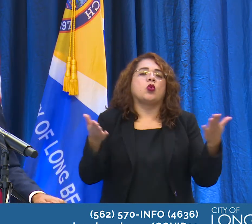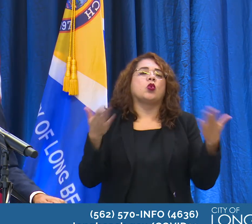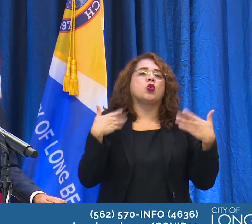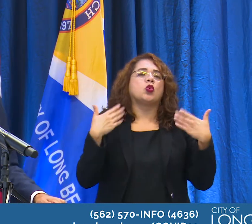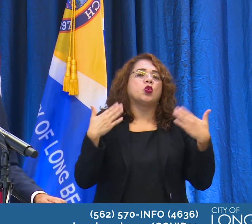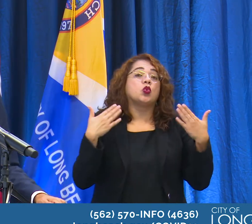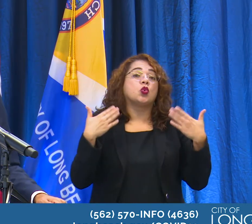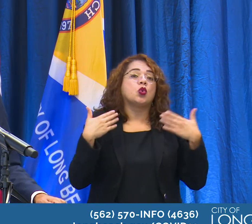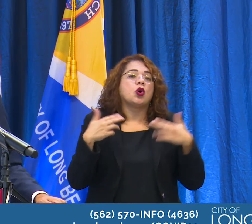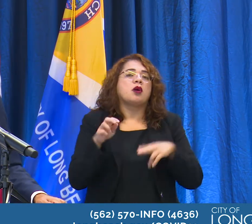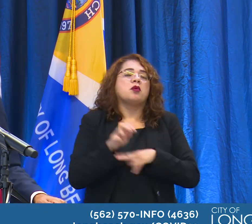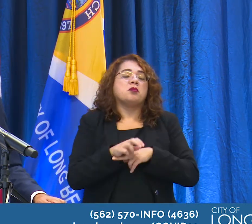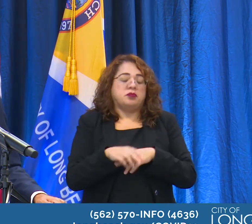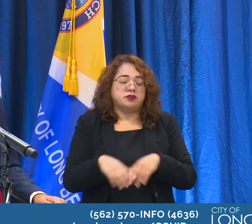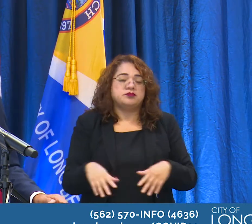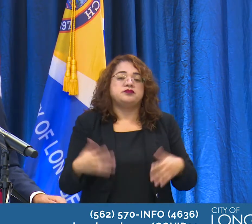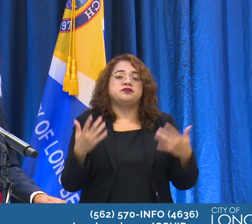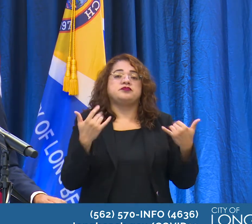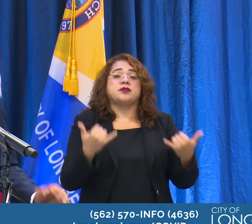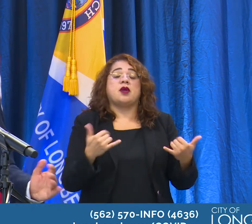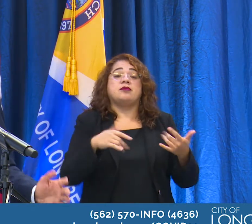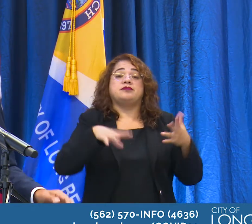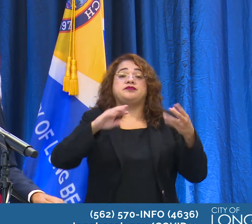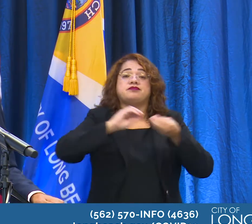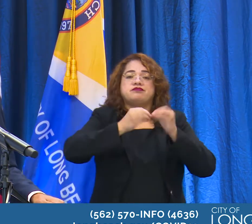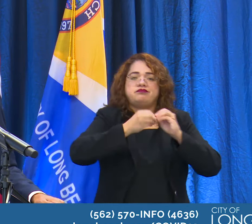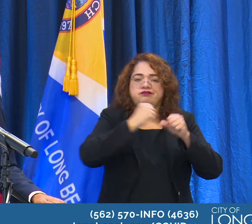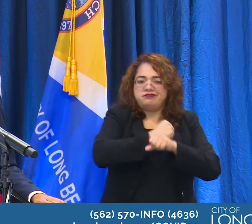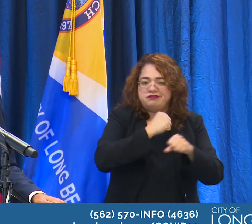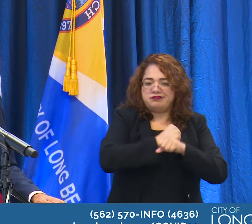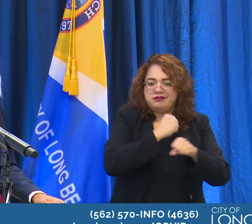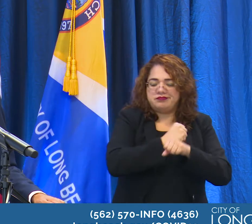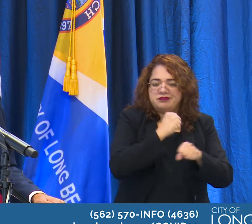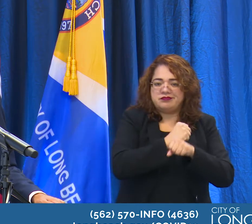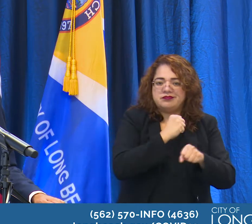around COVID-19. Today, as of today, we've had